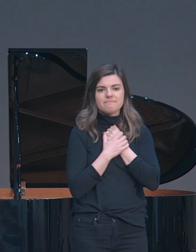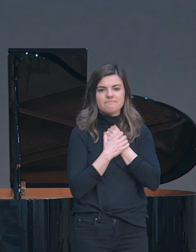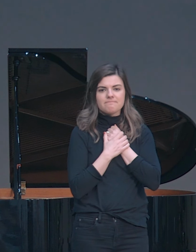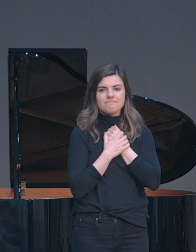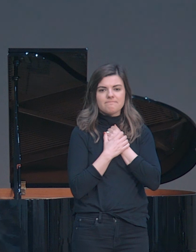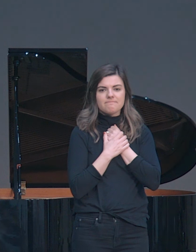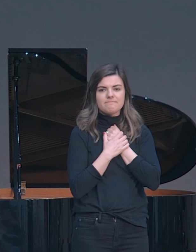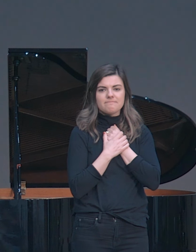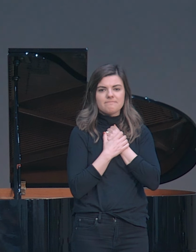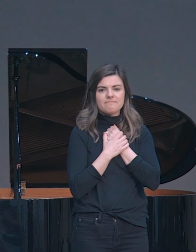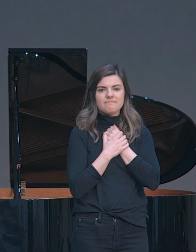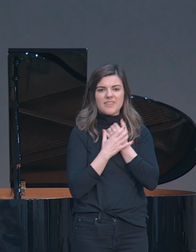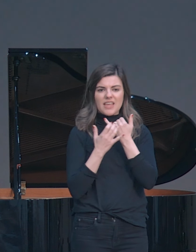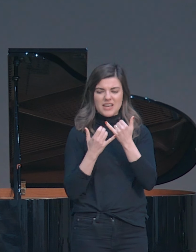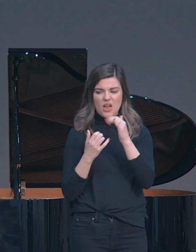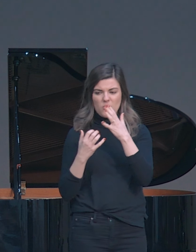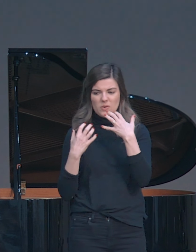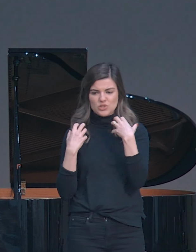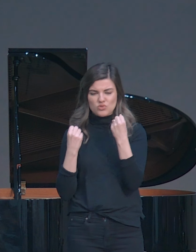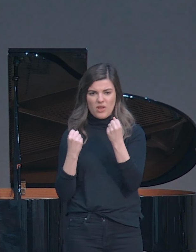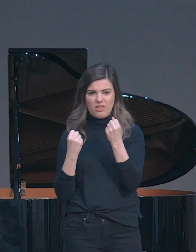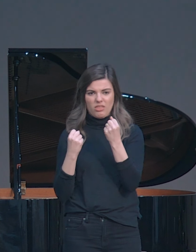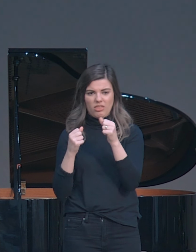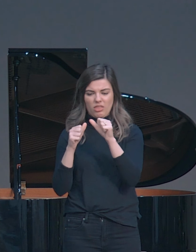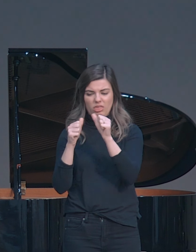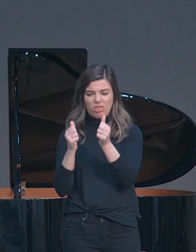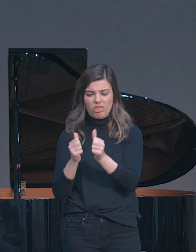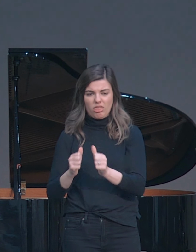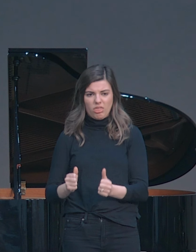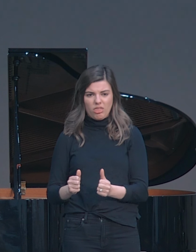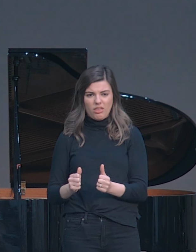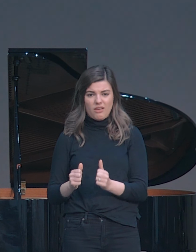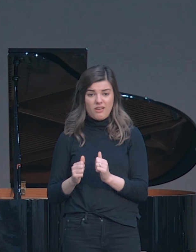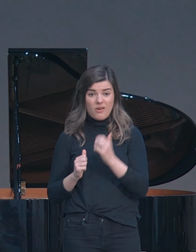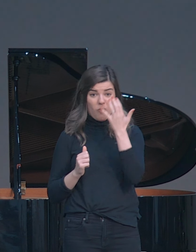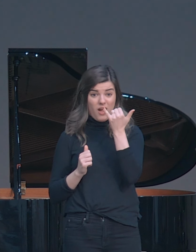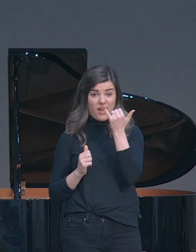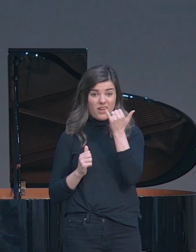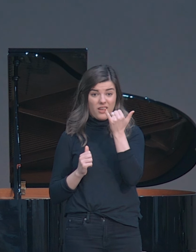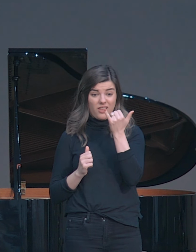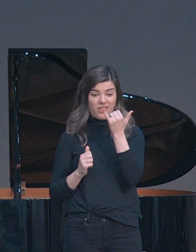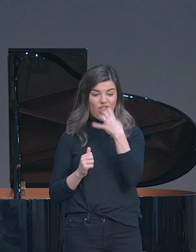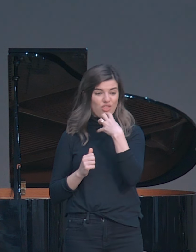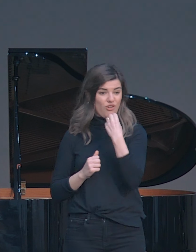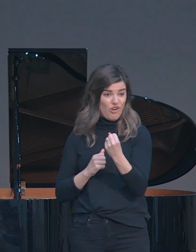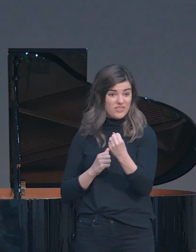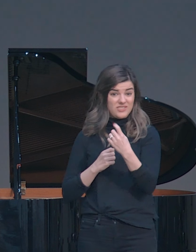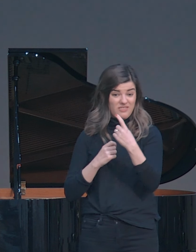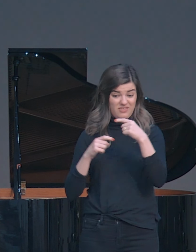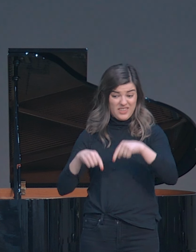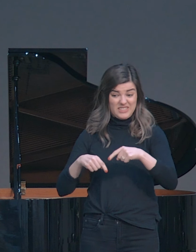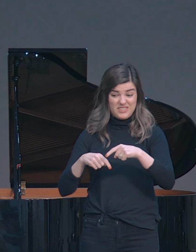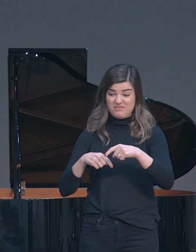And now that strength has been lost to the curse of this fallen world. And